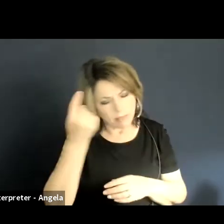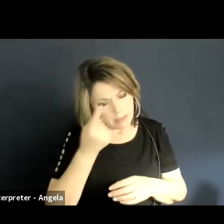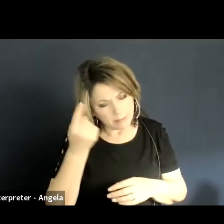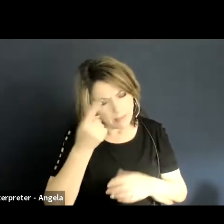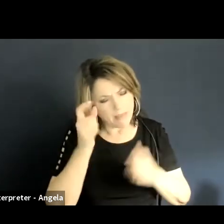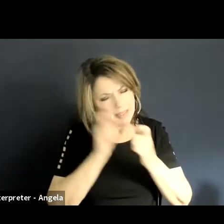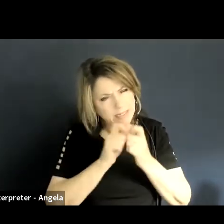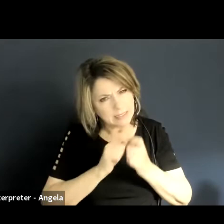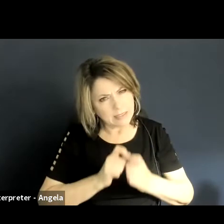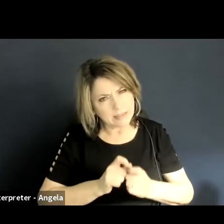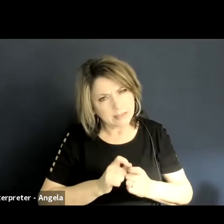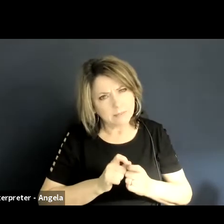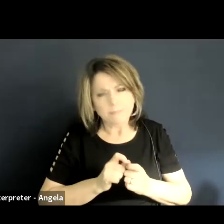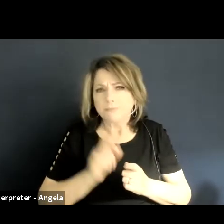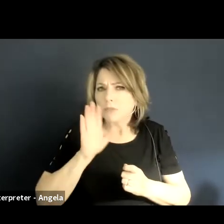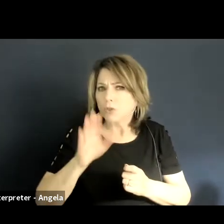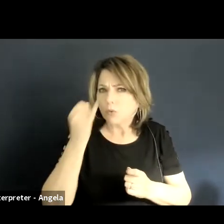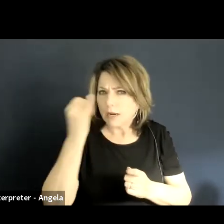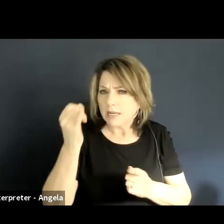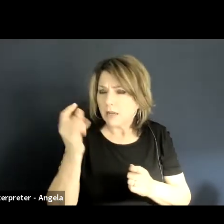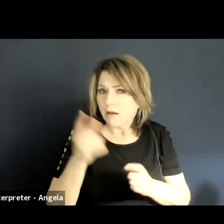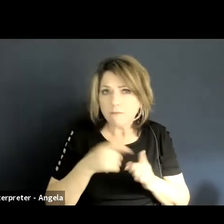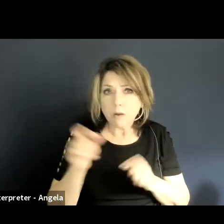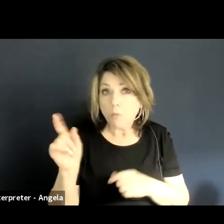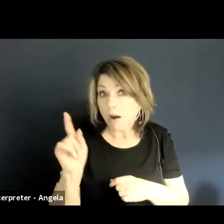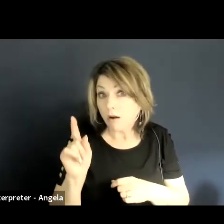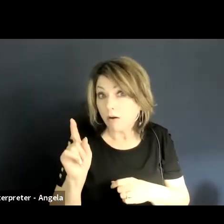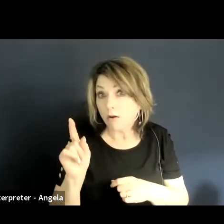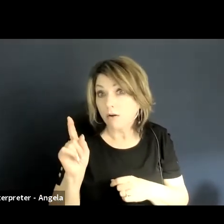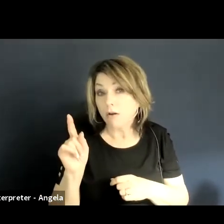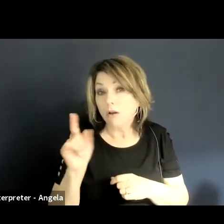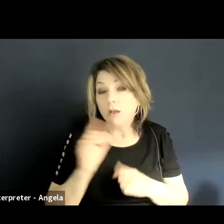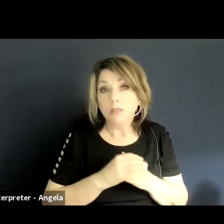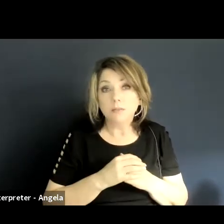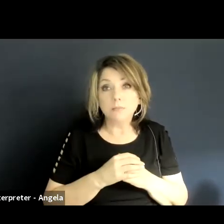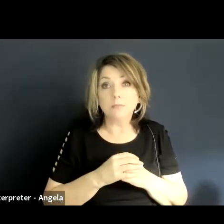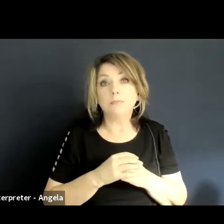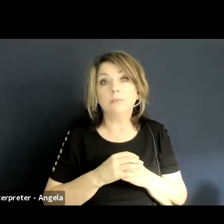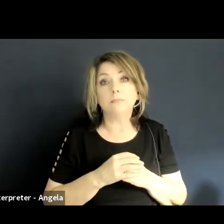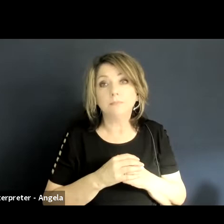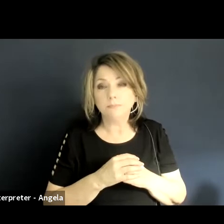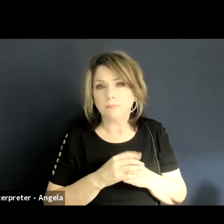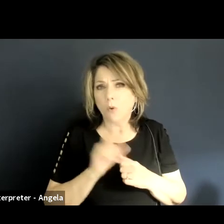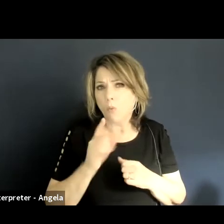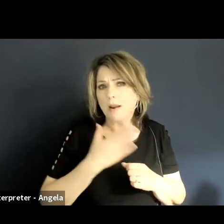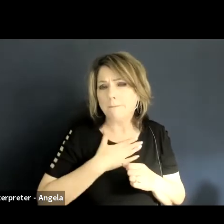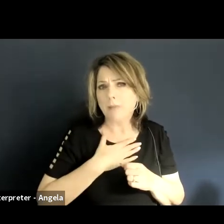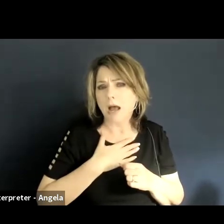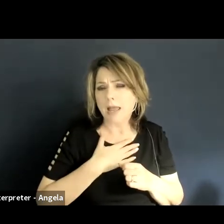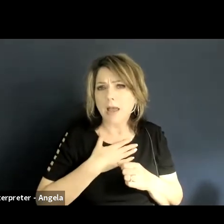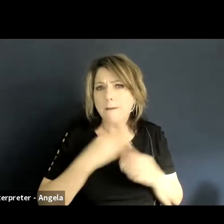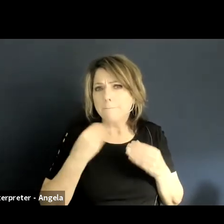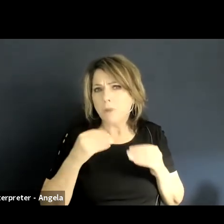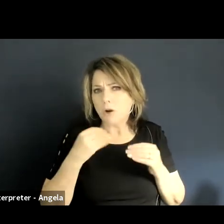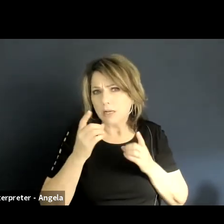details. Where'd your idea come from? One of my marketing director at one point several